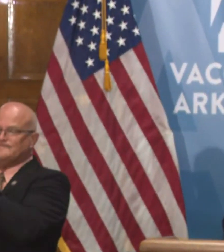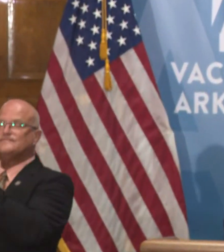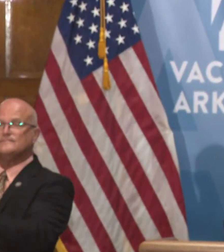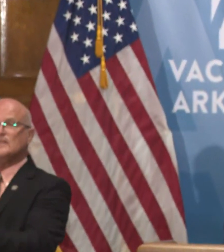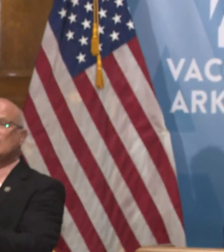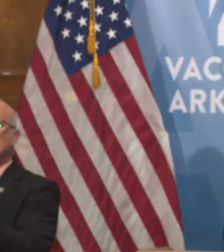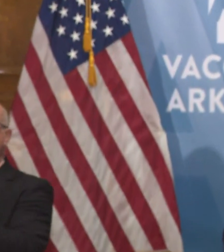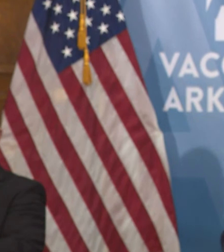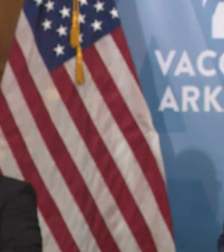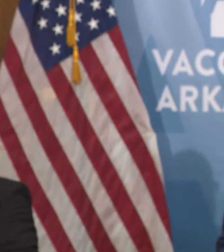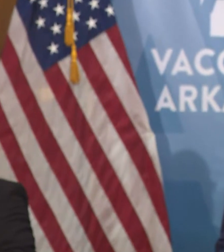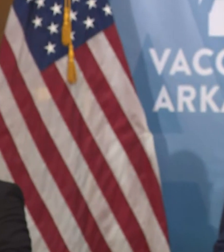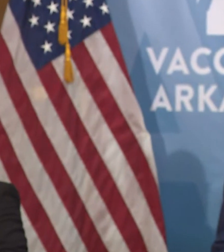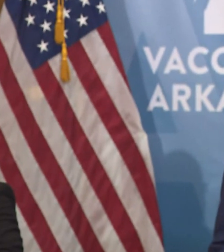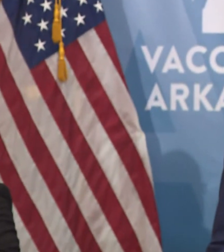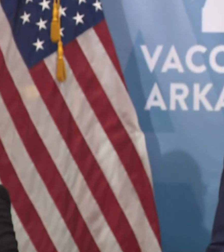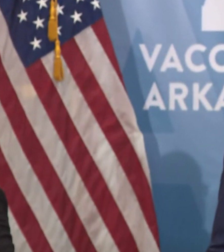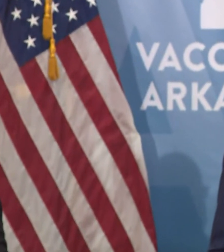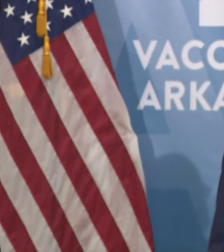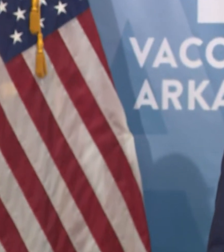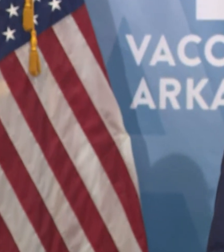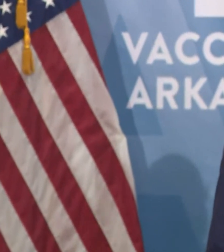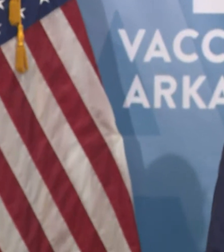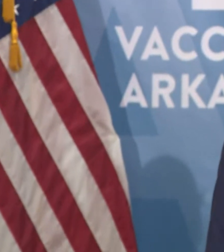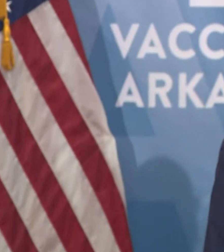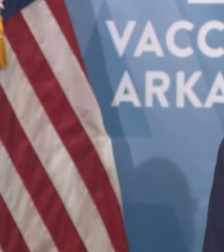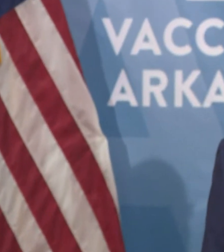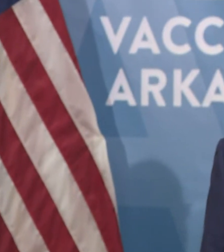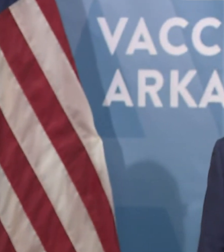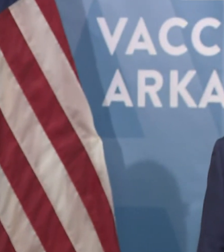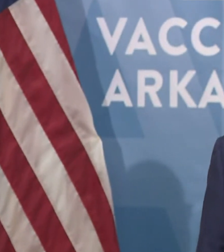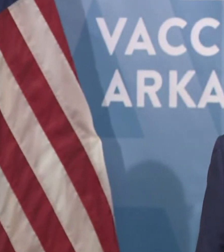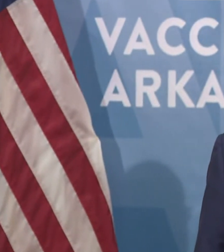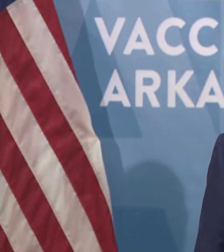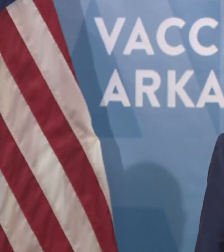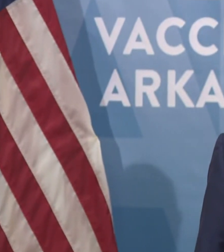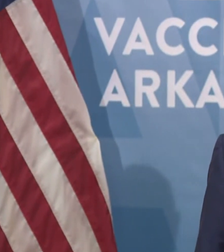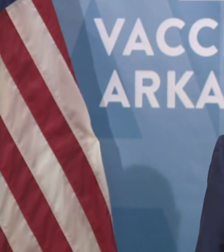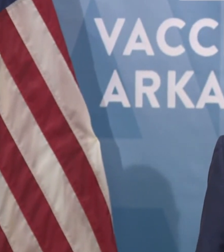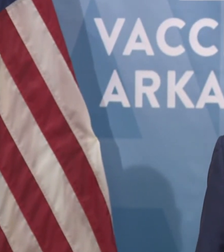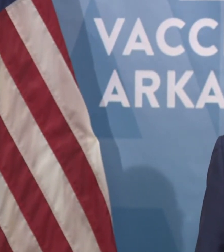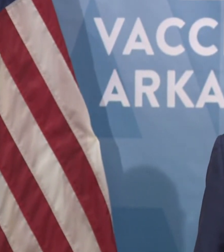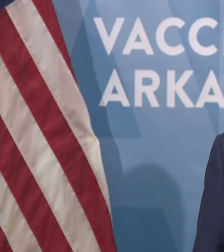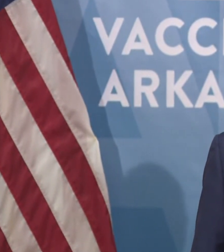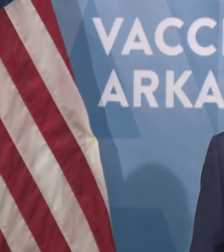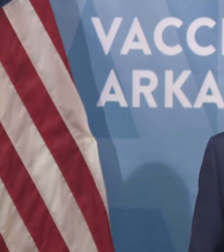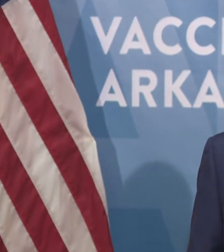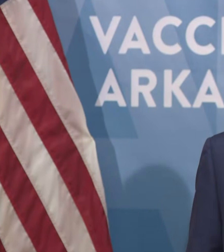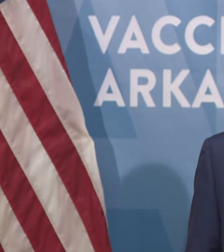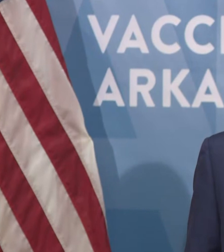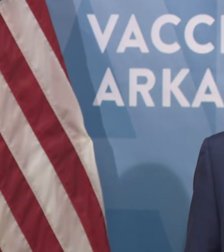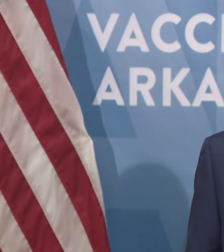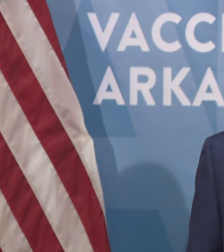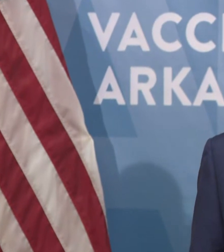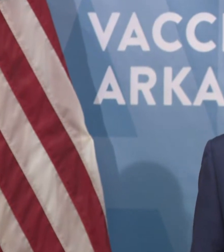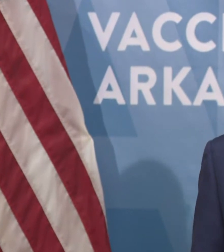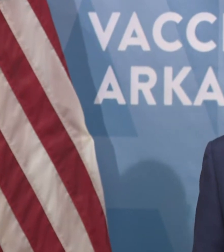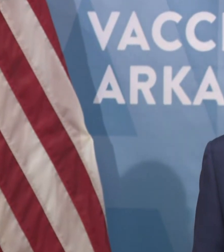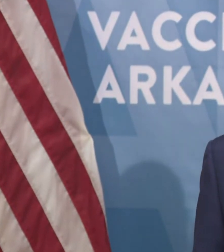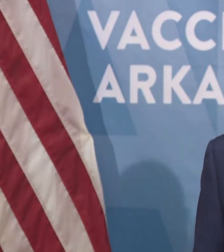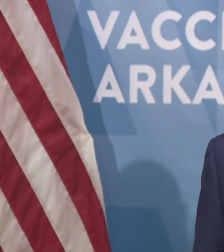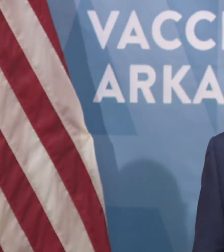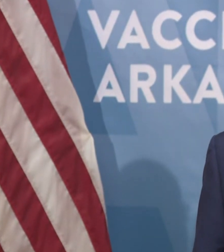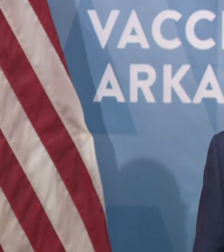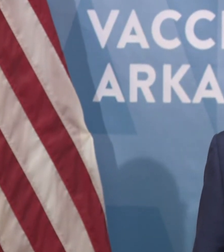to one of Arkansas's premier commodity crops, rice. And it's particularly significant because this is